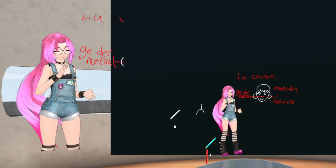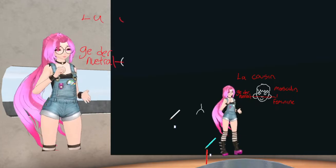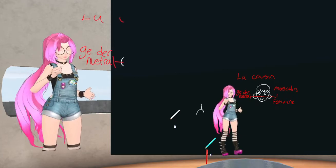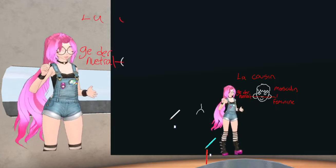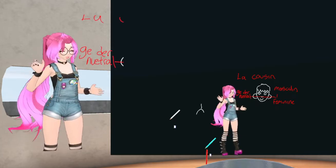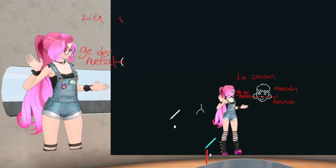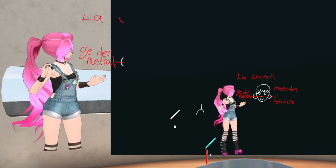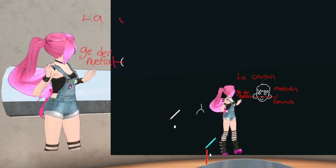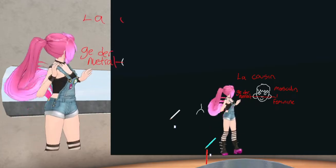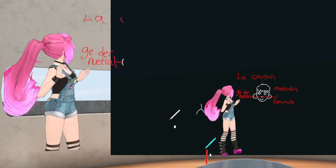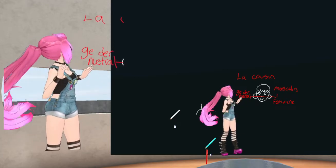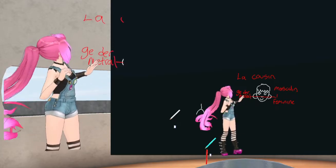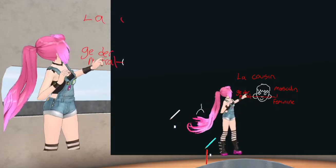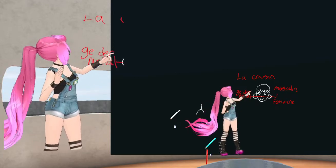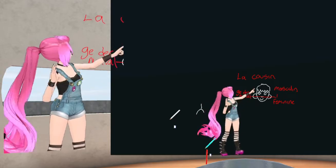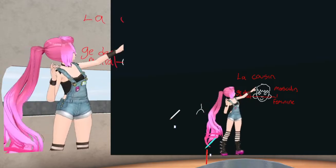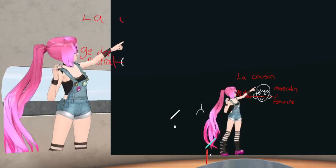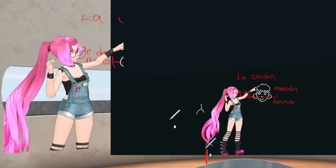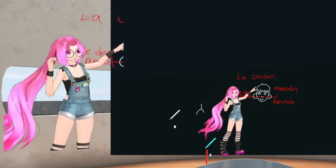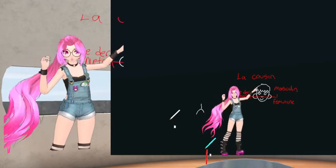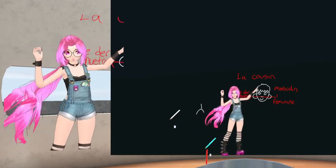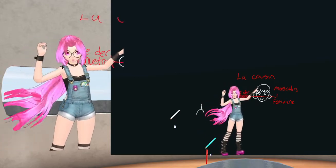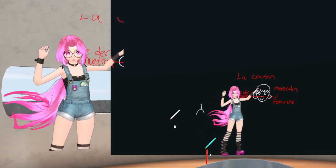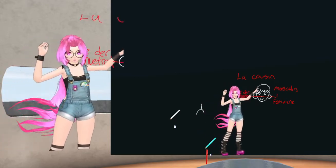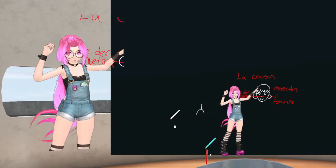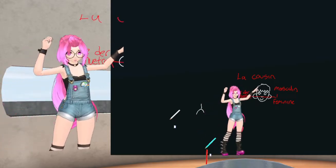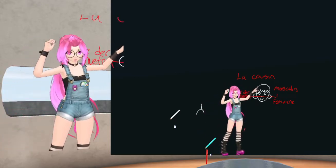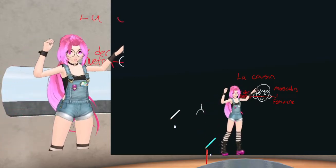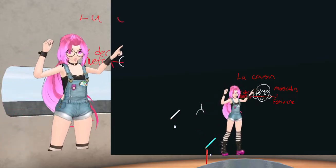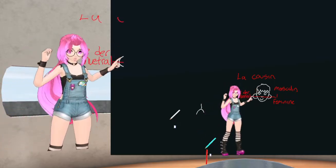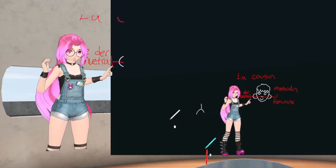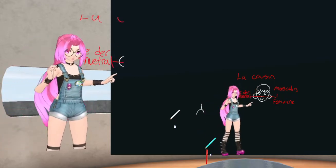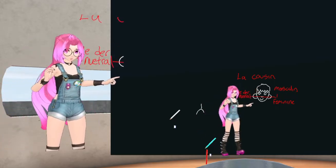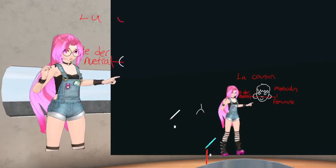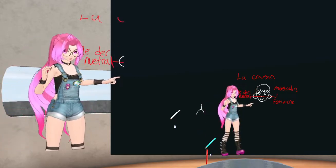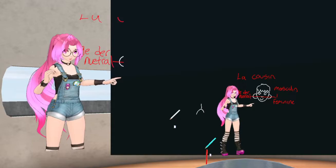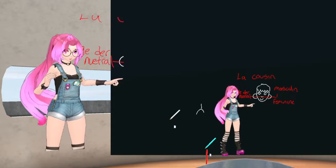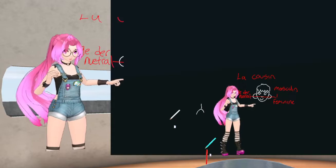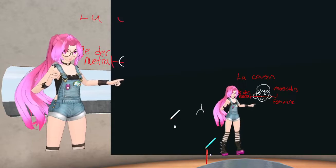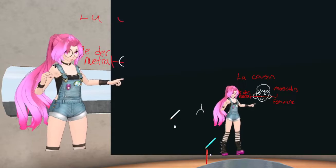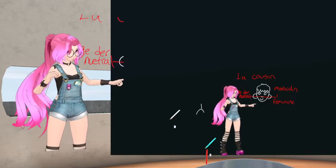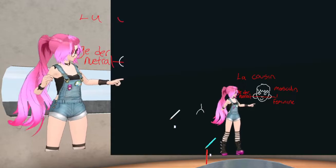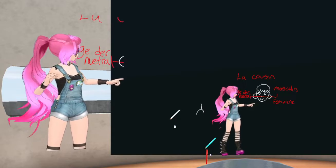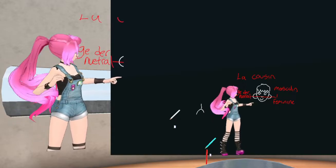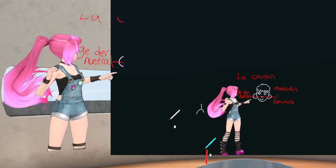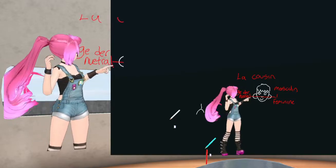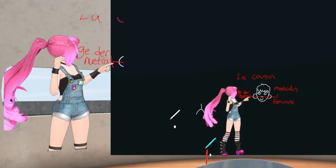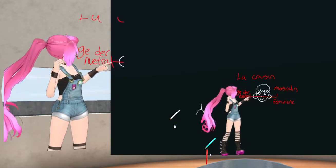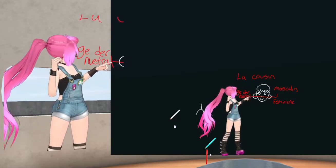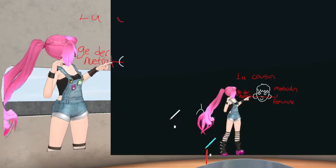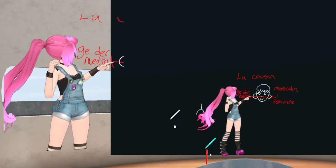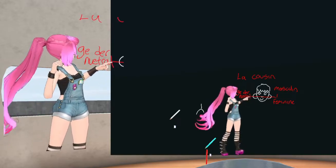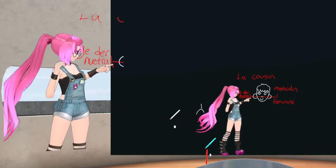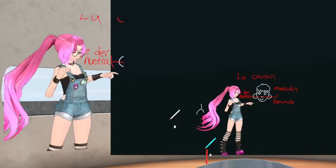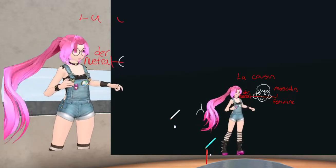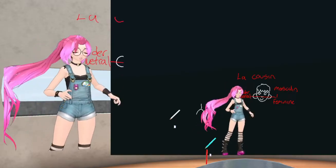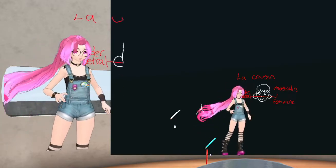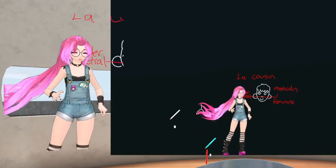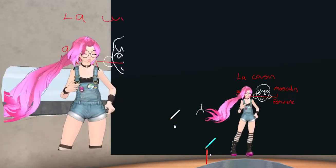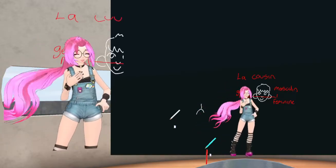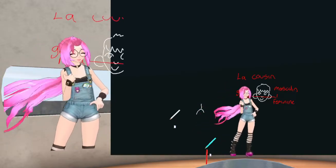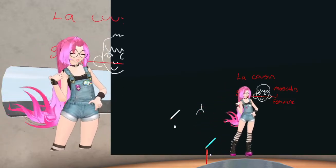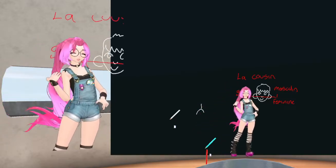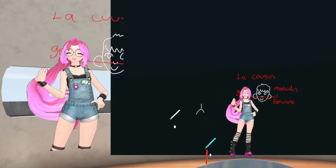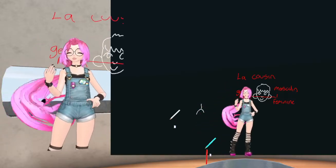anything not gendered, right? So cousin, at the top, man, woman, in the